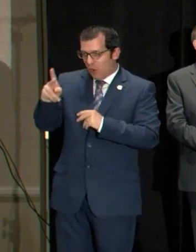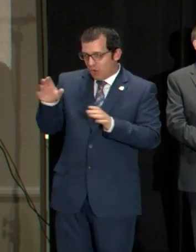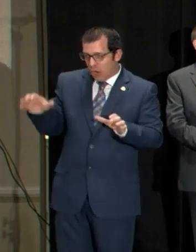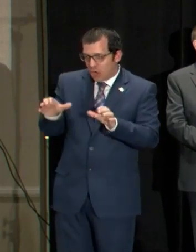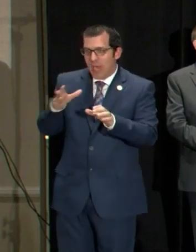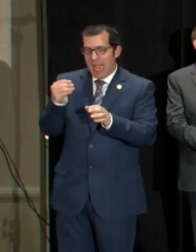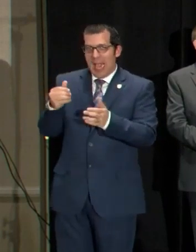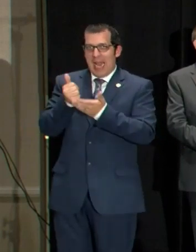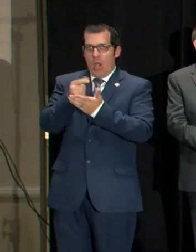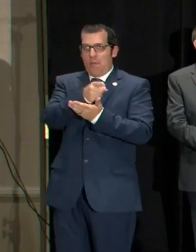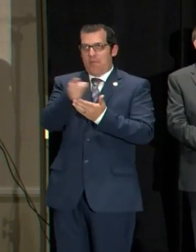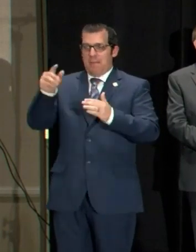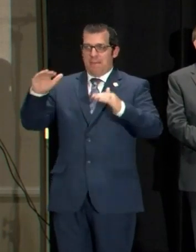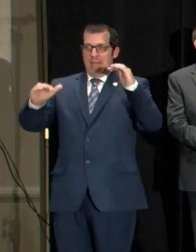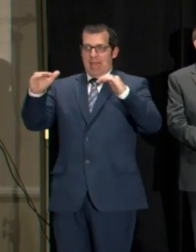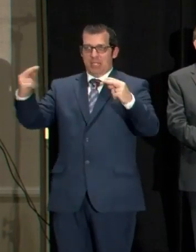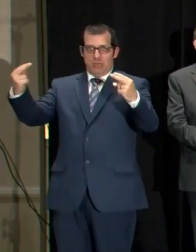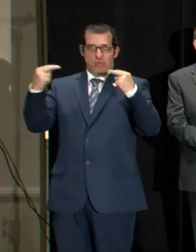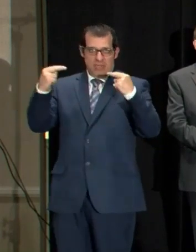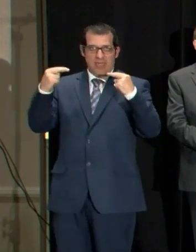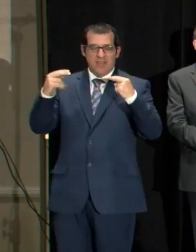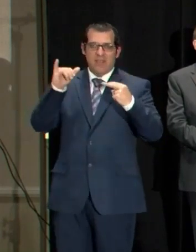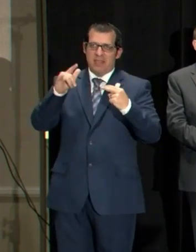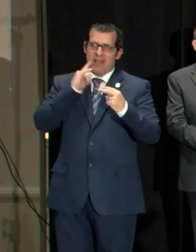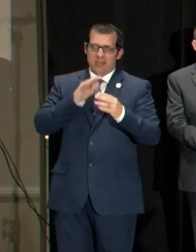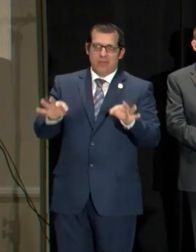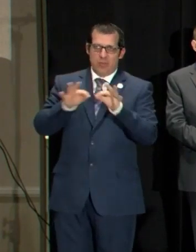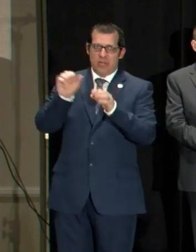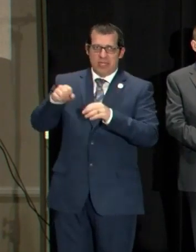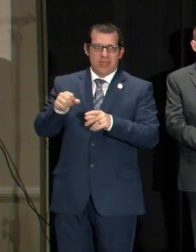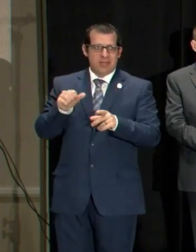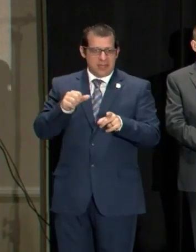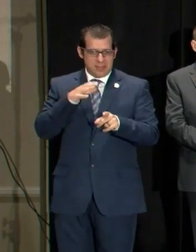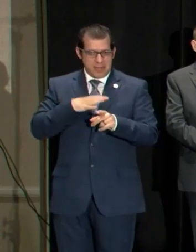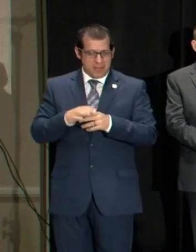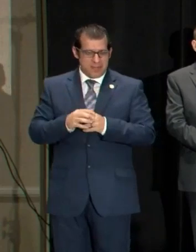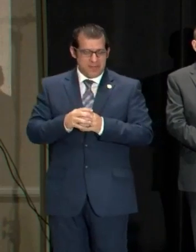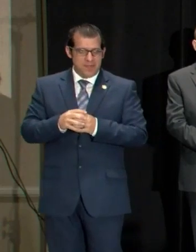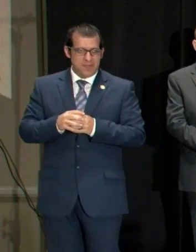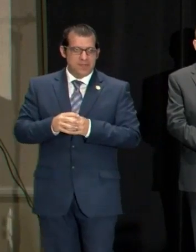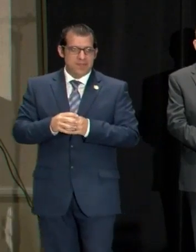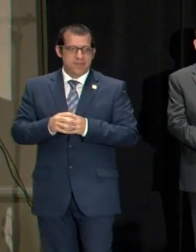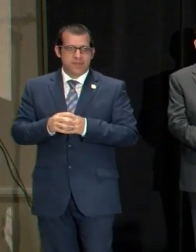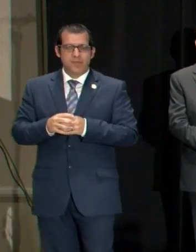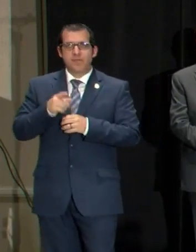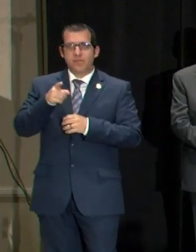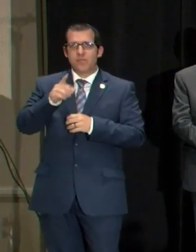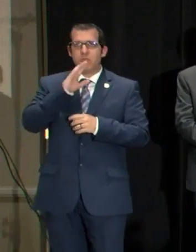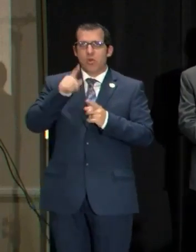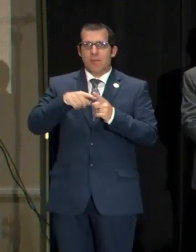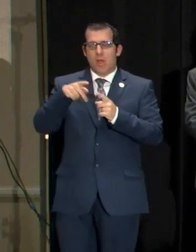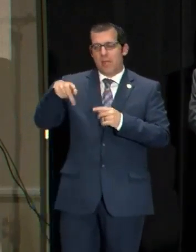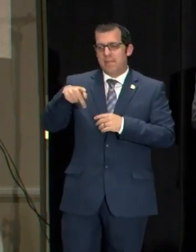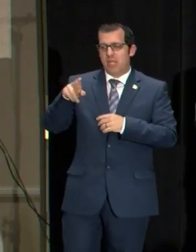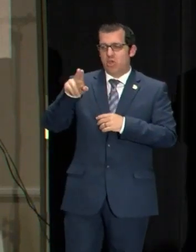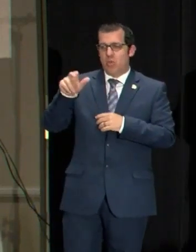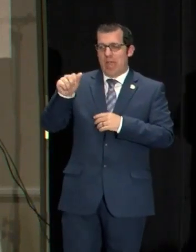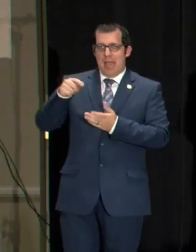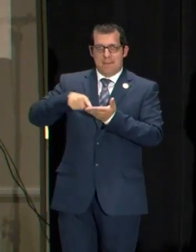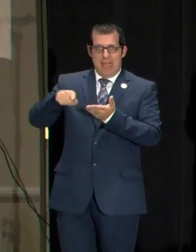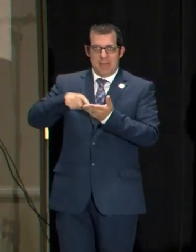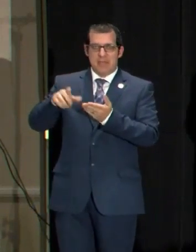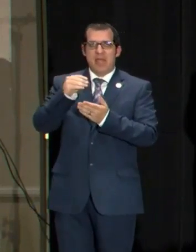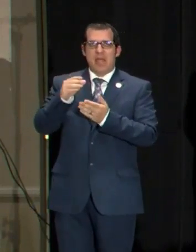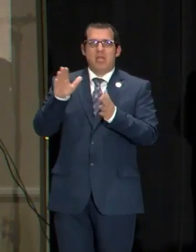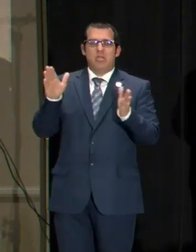put it in a balanced perspective. So yes, I think that is important. Yes, ma'am. You know, you've talked about the PUA payments and also the